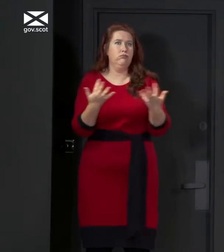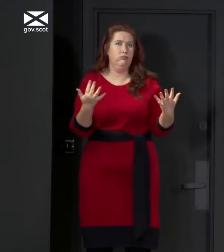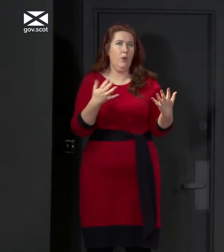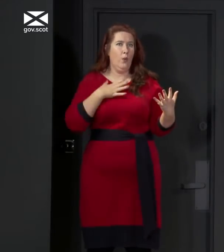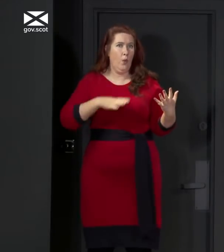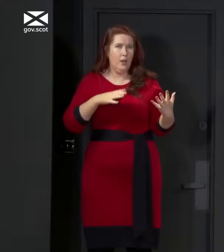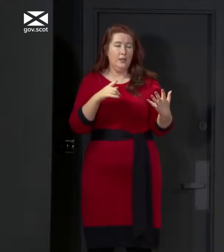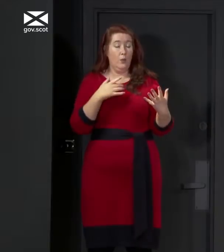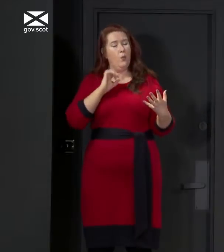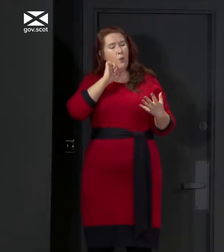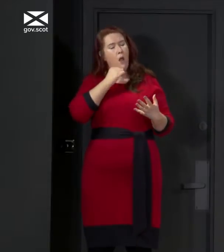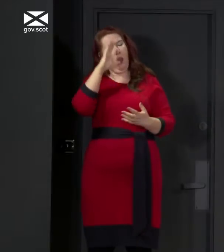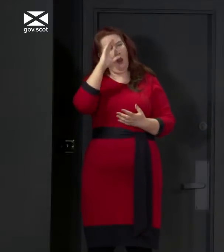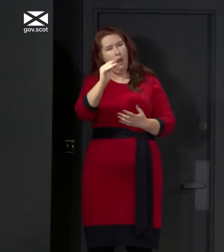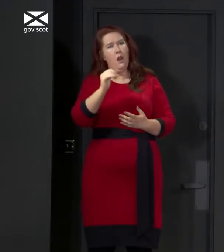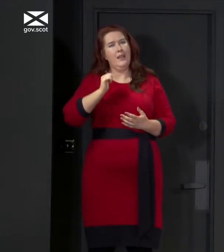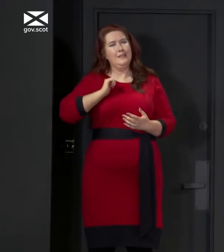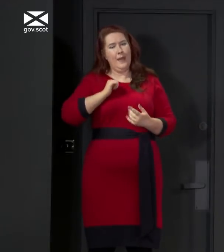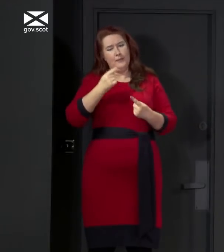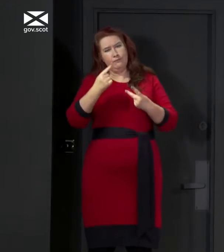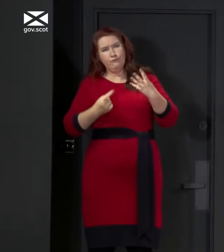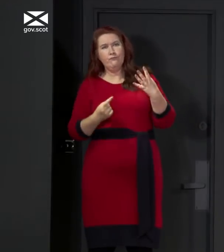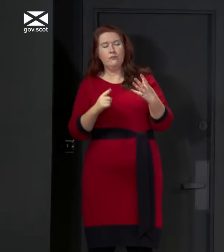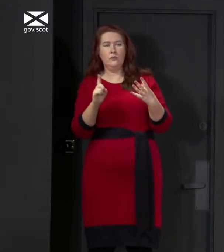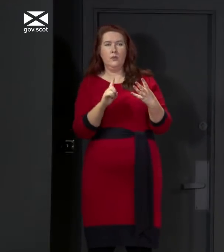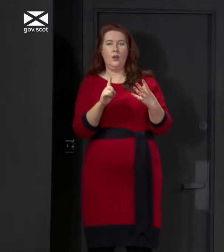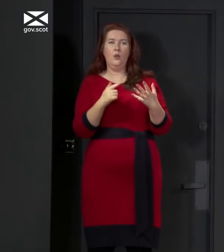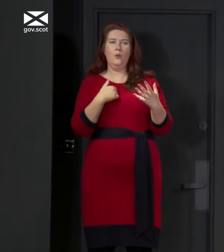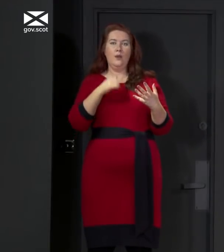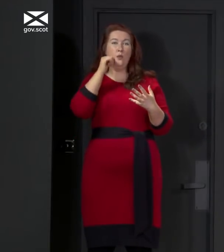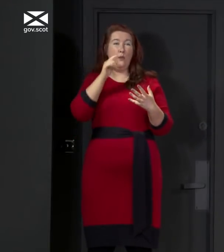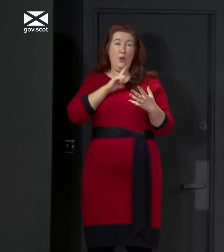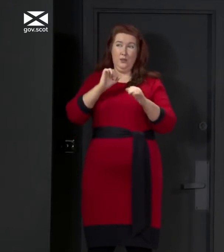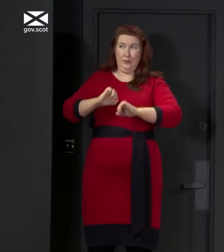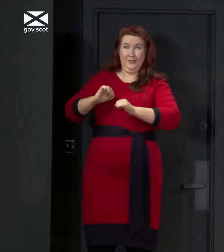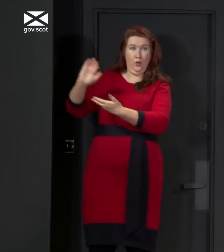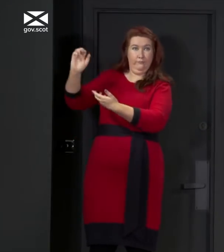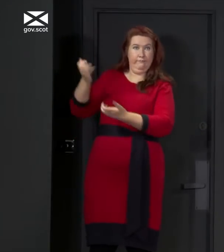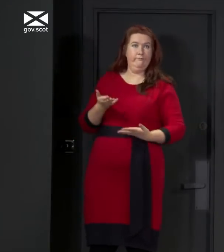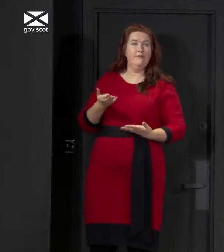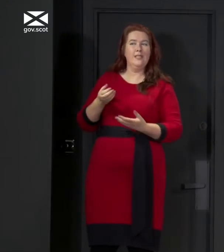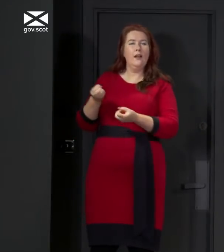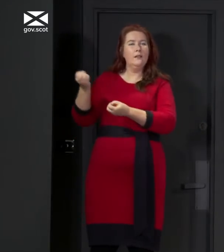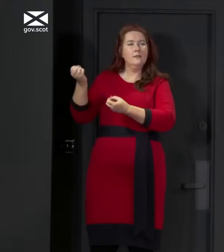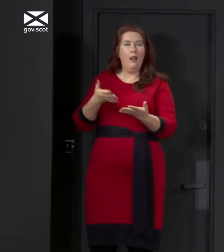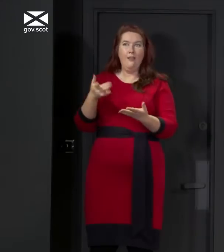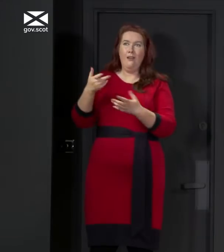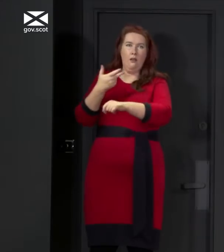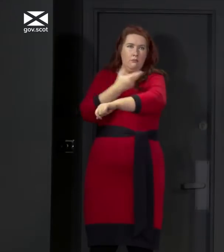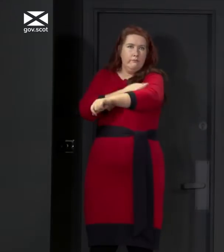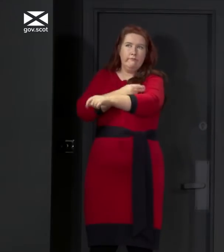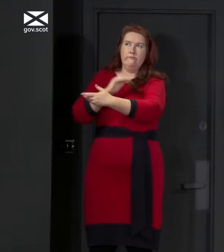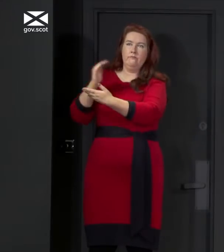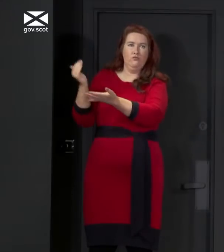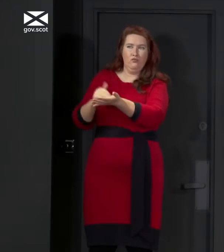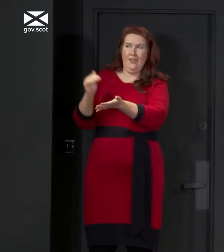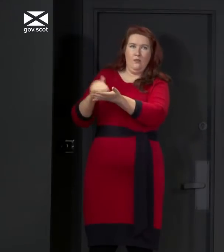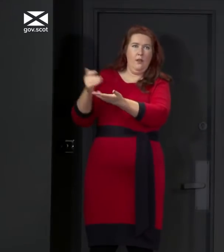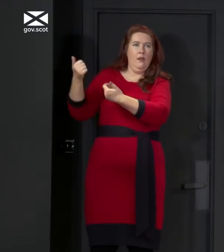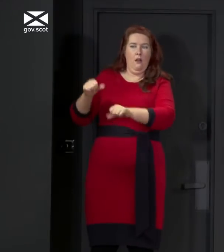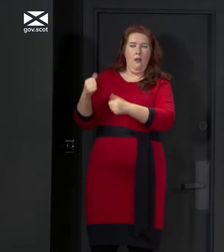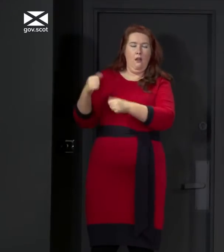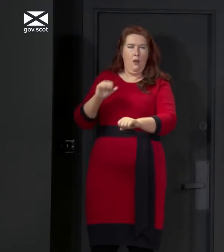around that as the certainty we have on the flow of supplies becomes much firmer, I hope, in the days and weeks to